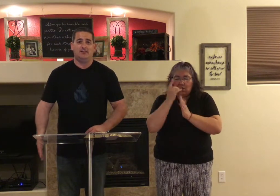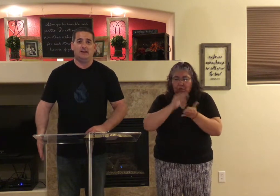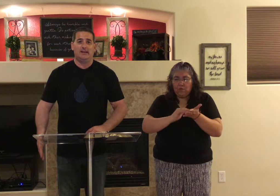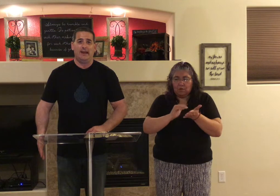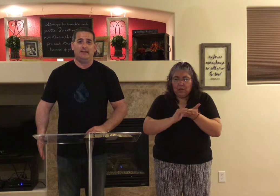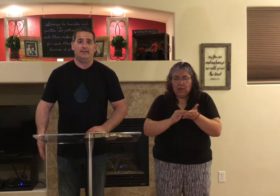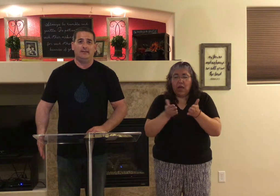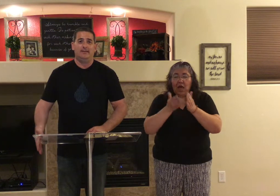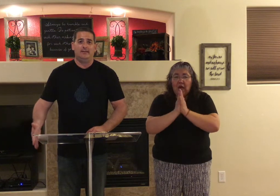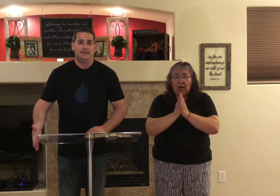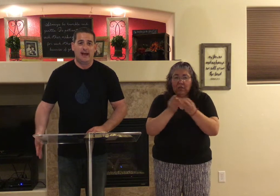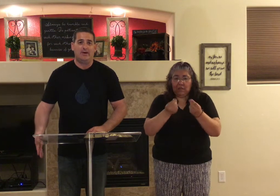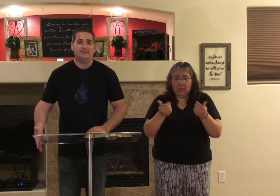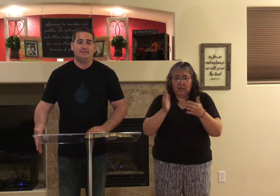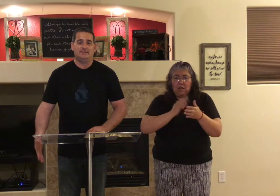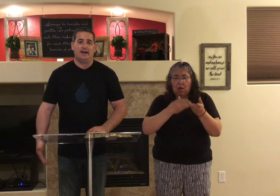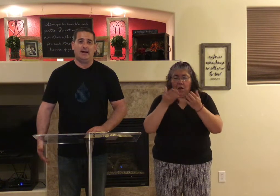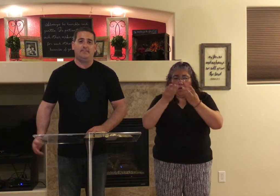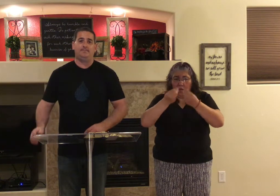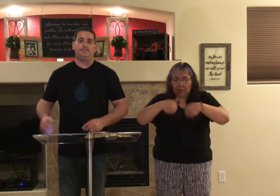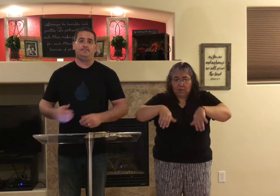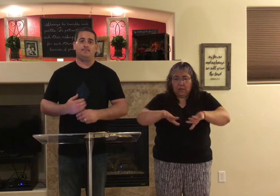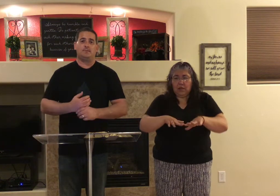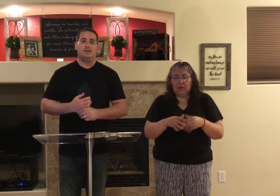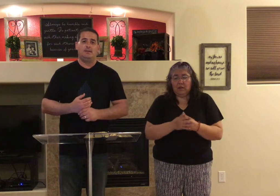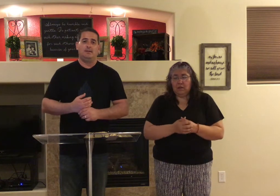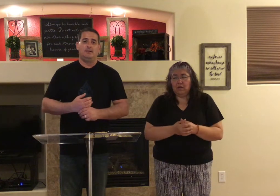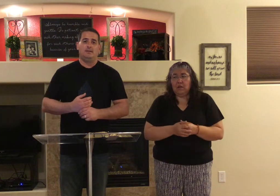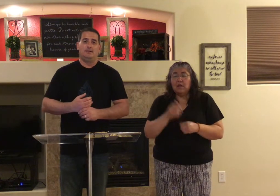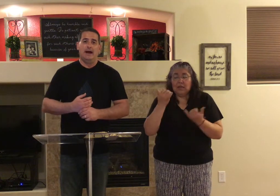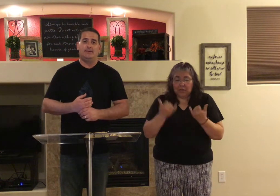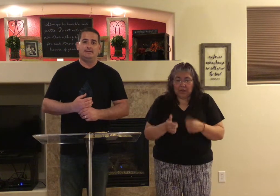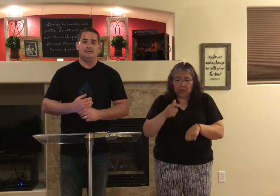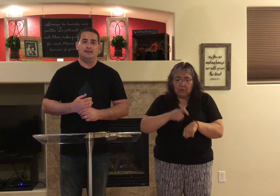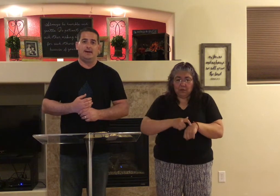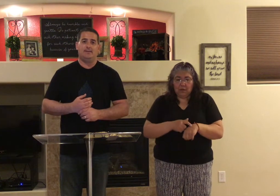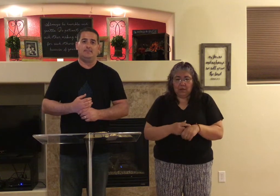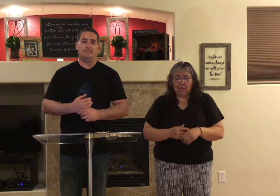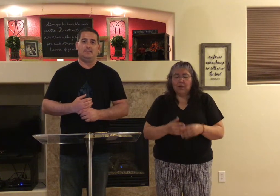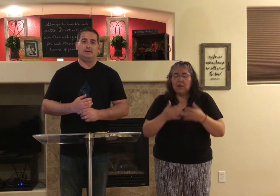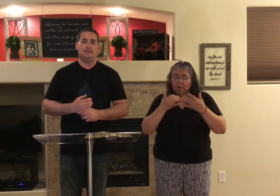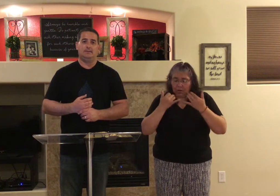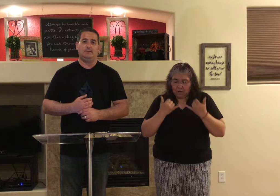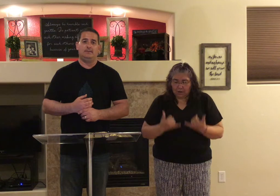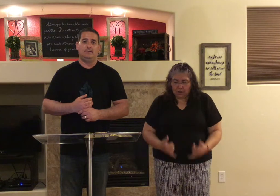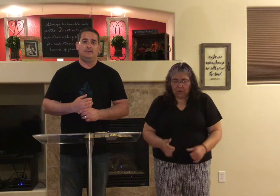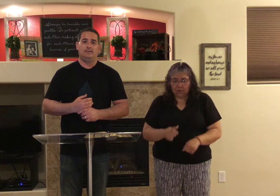him to heal our land. Now is the time. Now is the time.